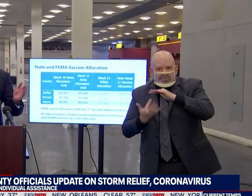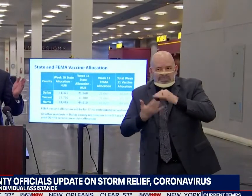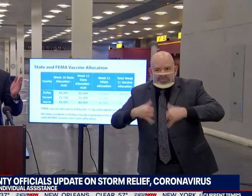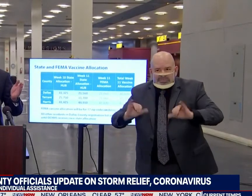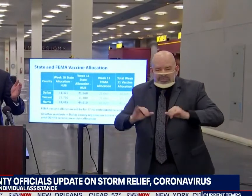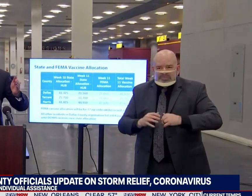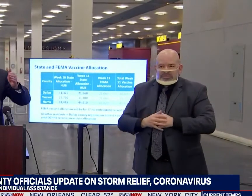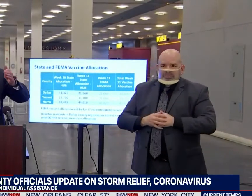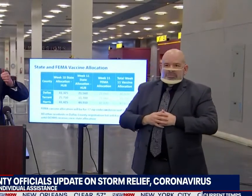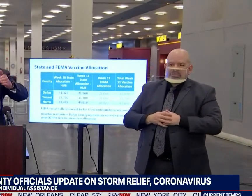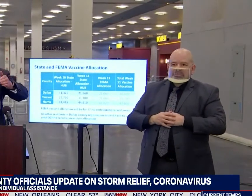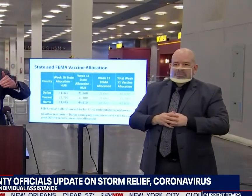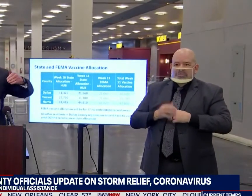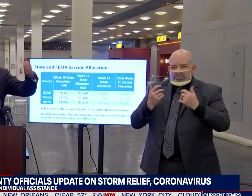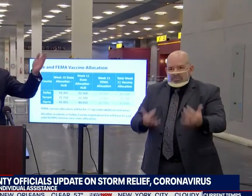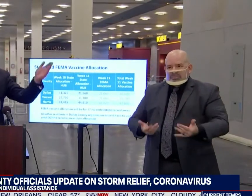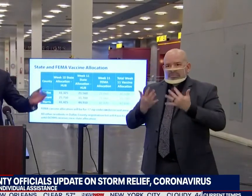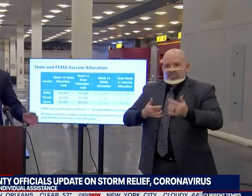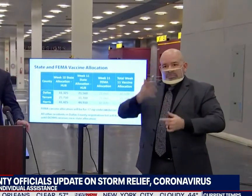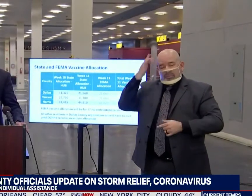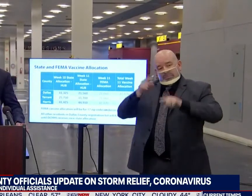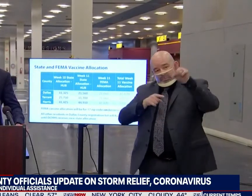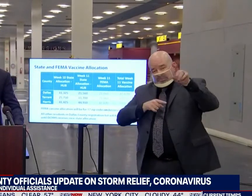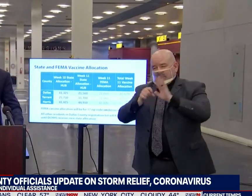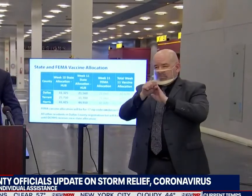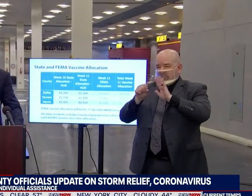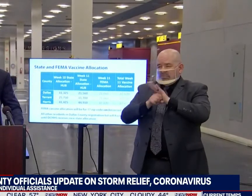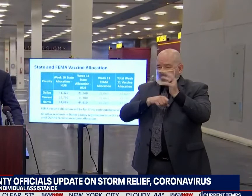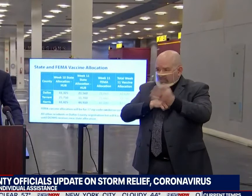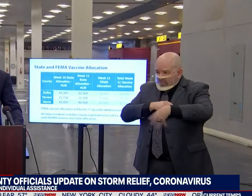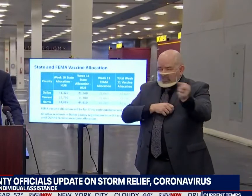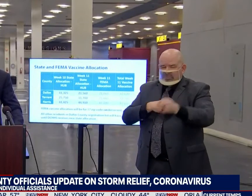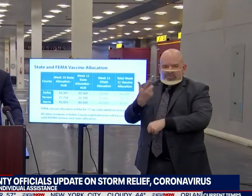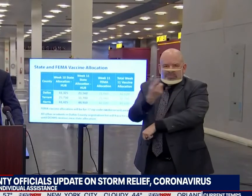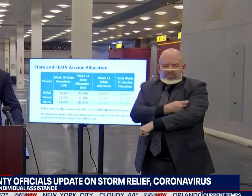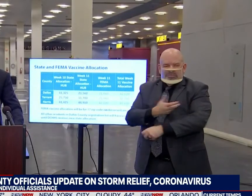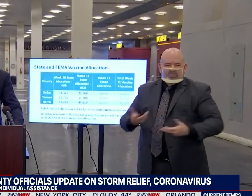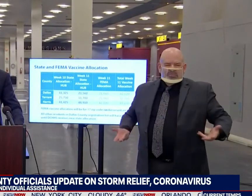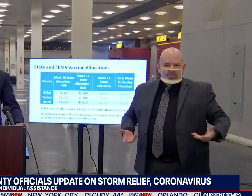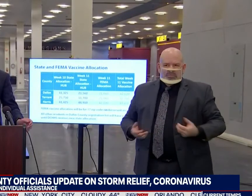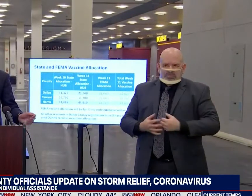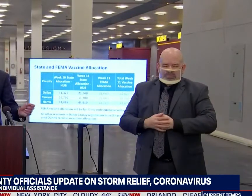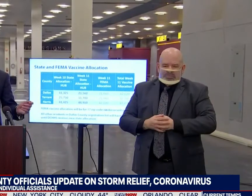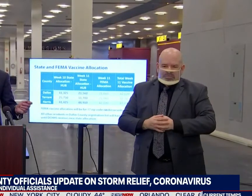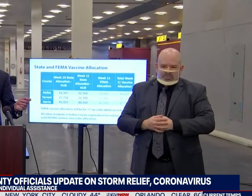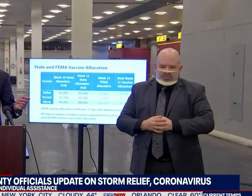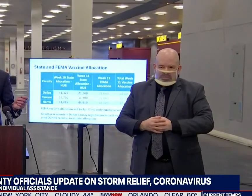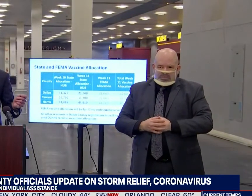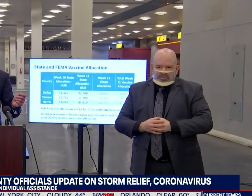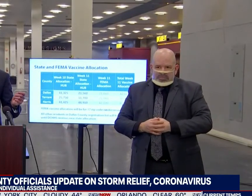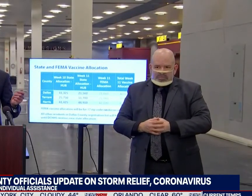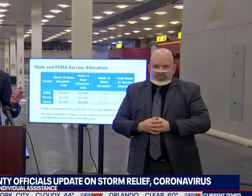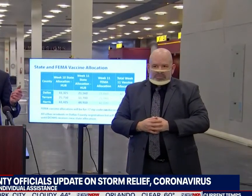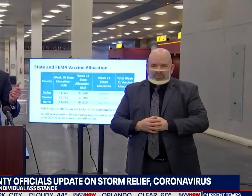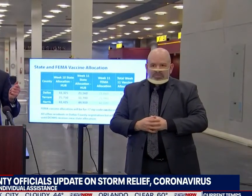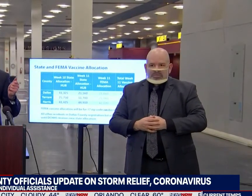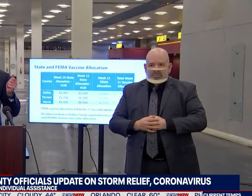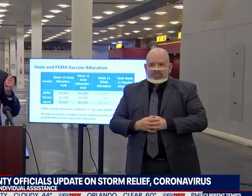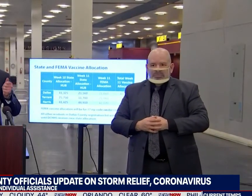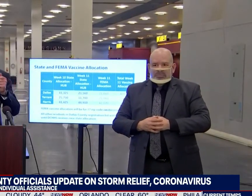longer because the state is taking their vaccine and sending it to West Texas. Now, we'll open up community